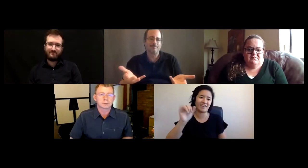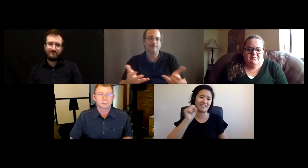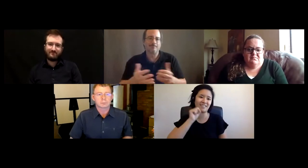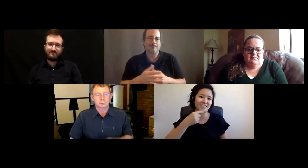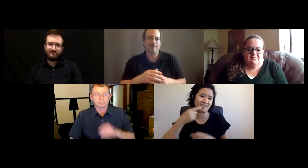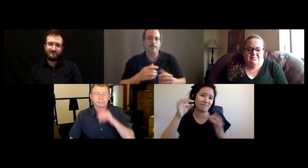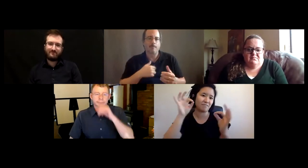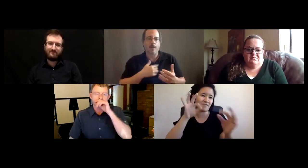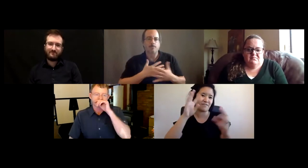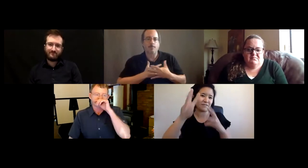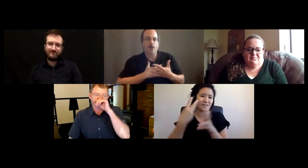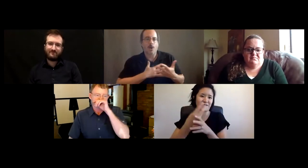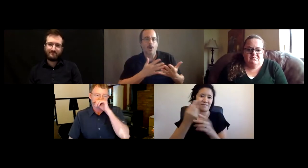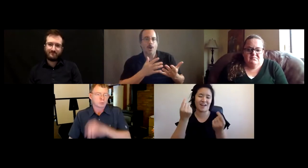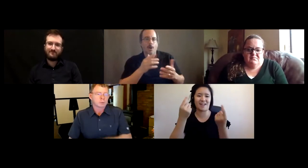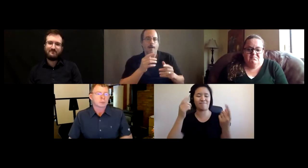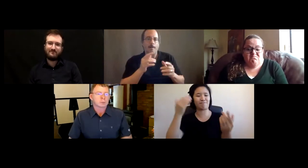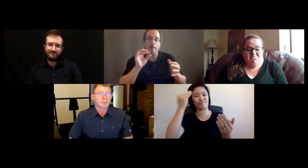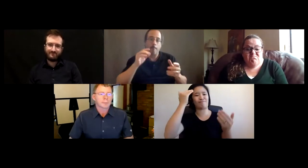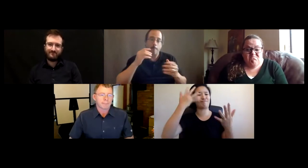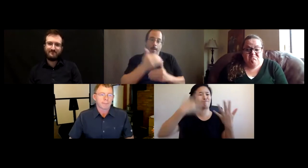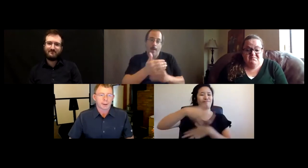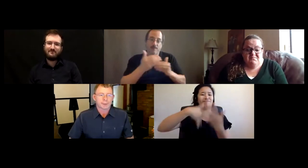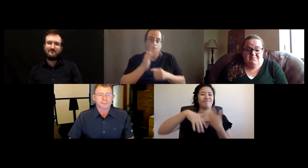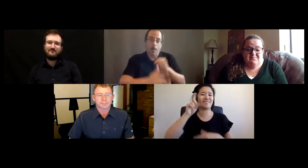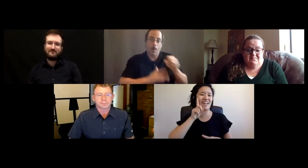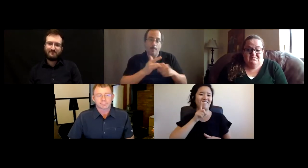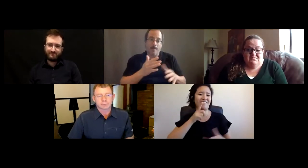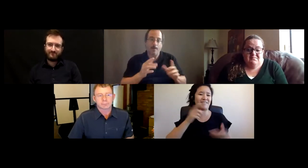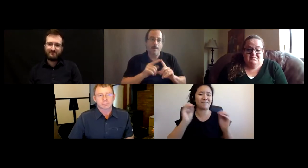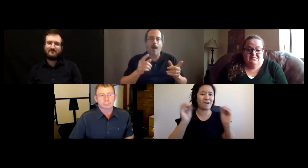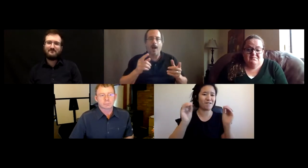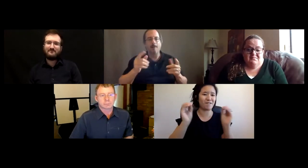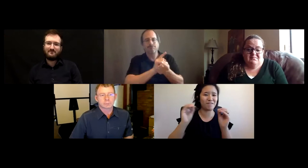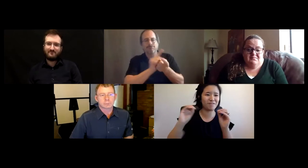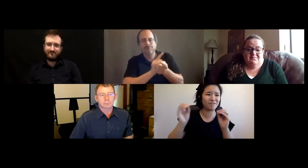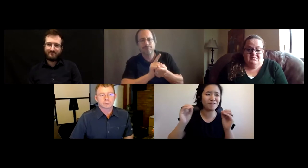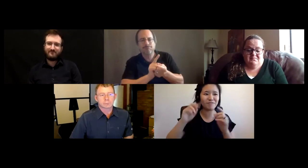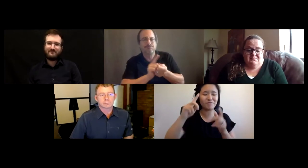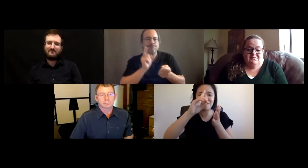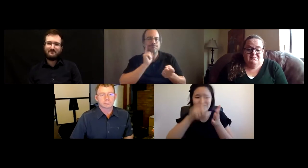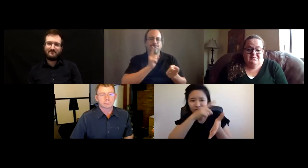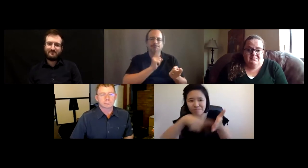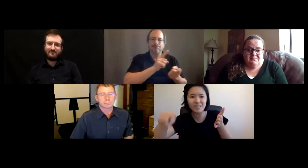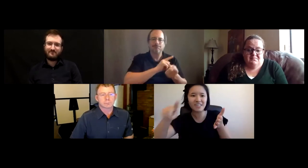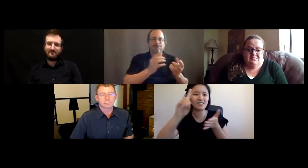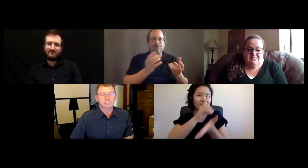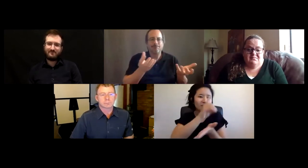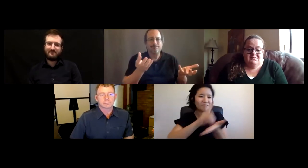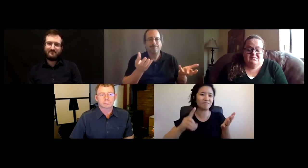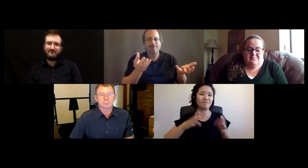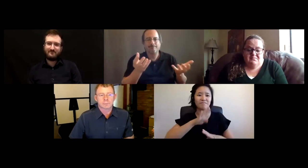previously mentioned, the majority of the population throughout the world is hearing. So it would be wonderful if there was